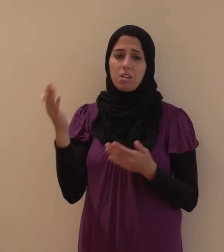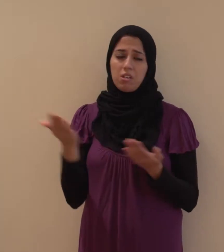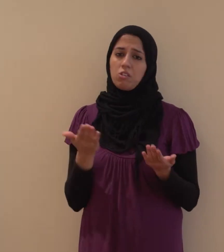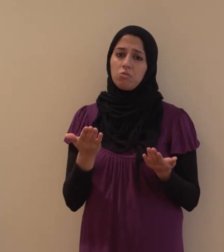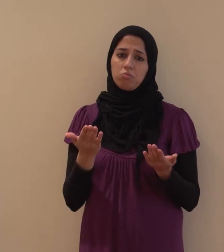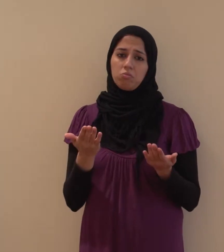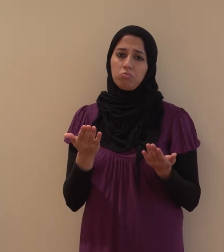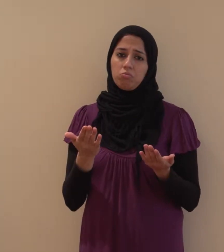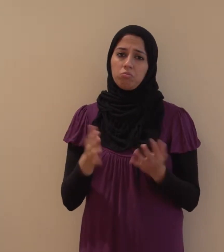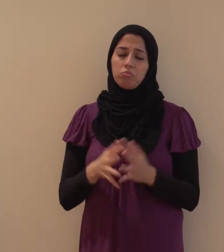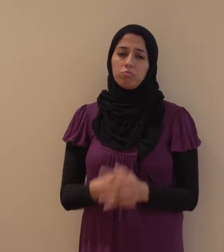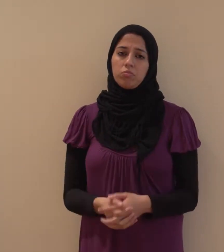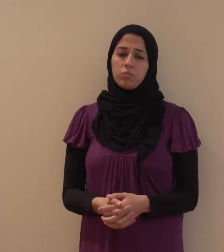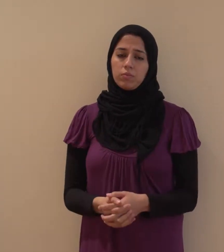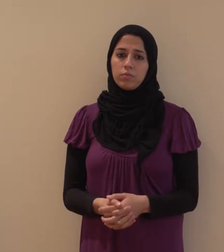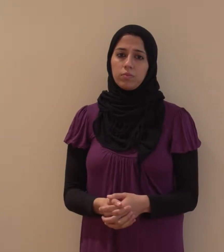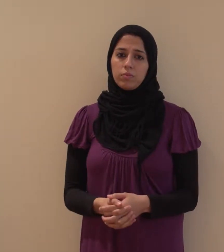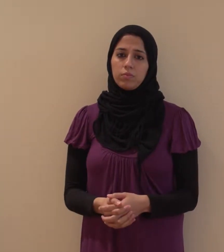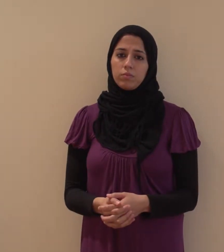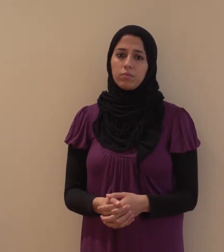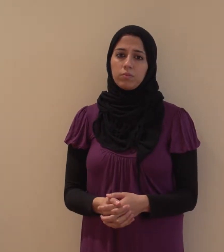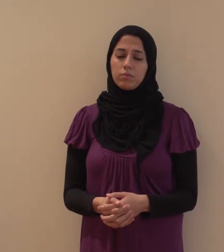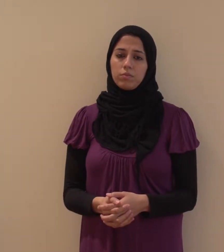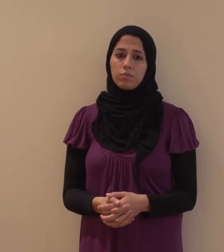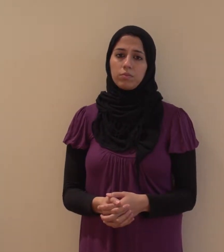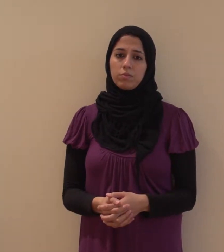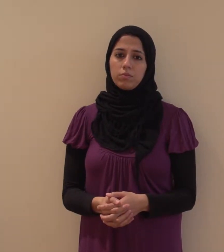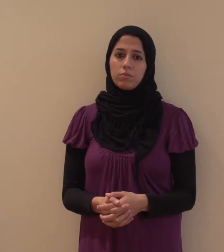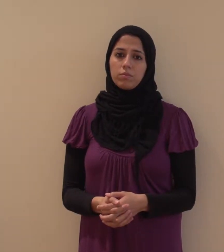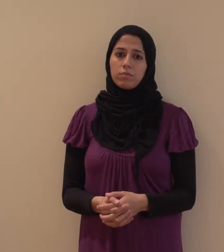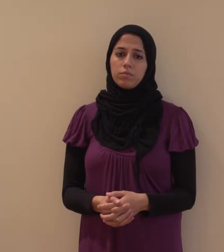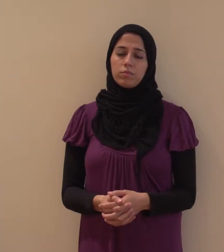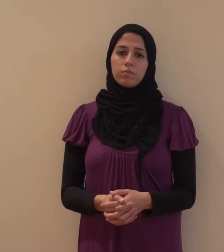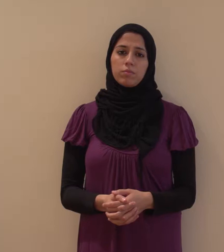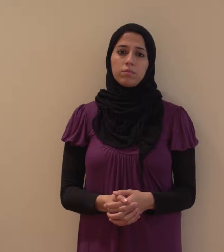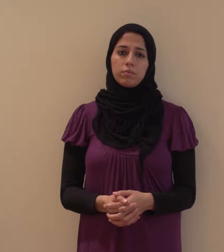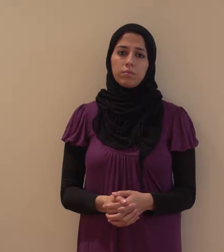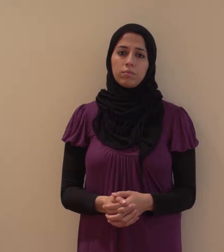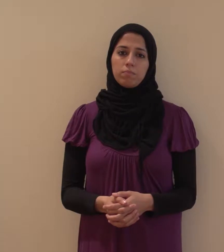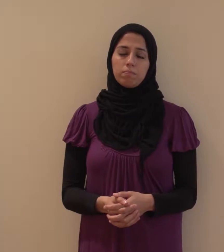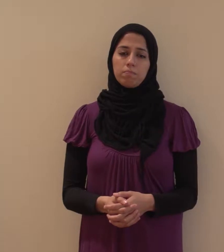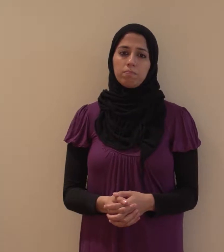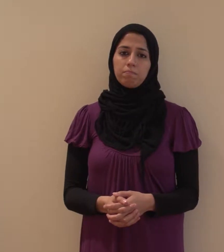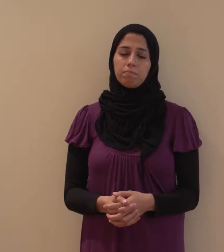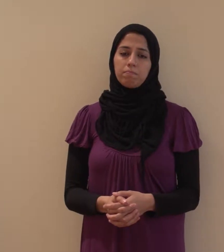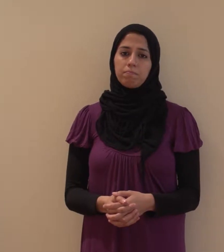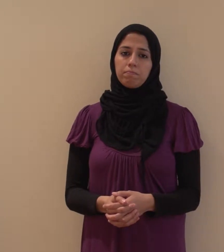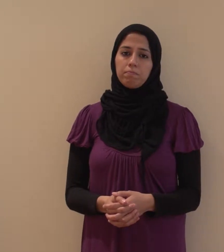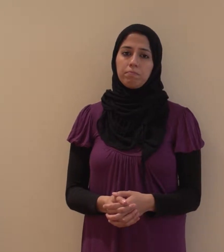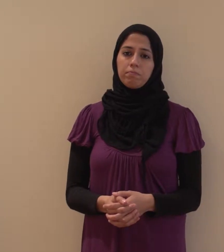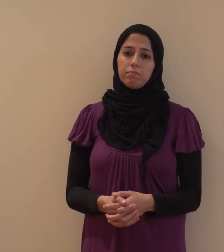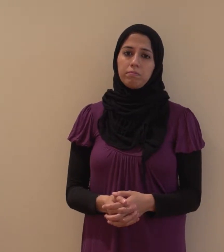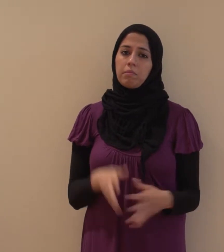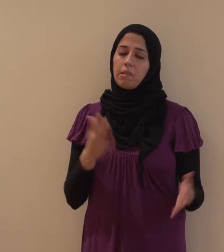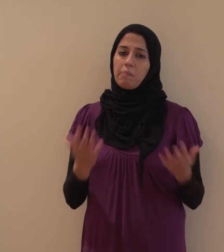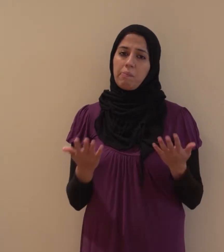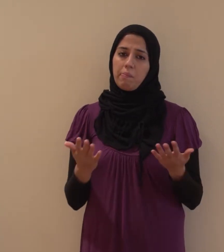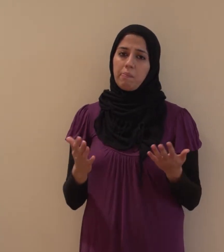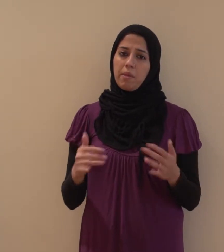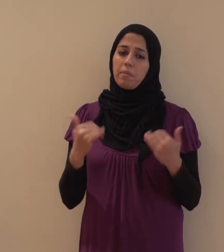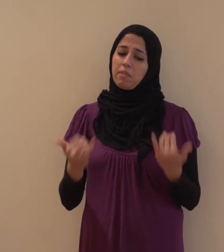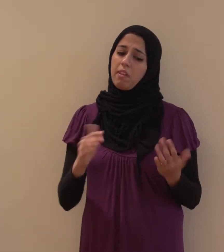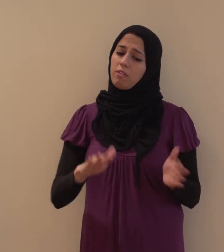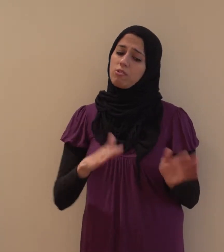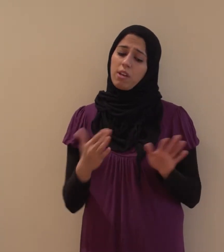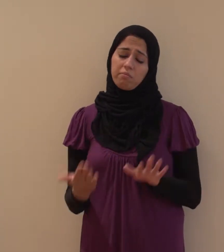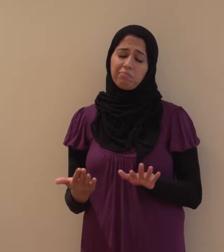last month of Ramadan, but they are no more in this worldly life. See many of your friends